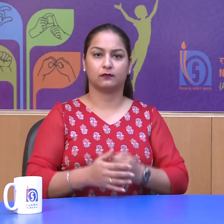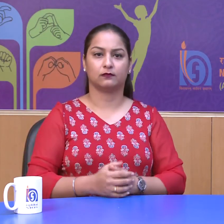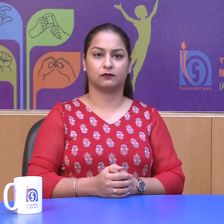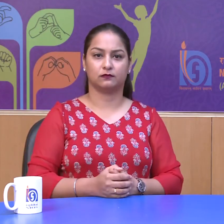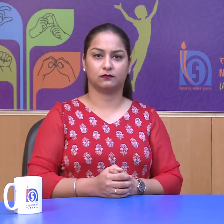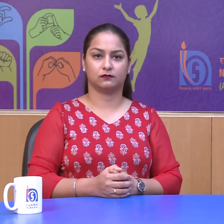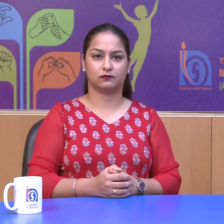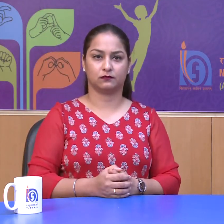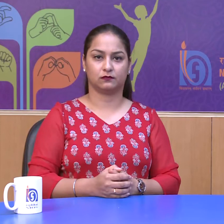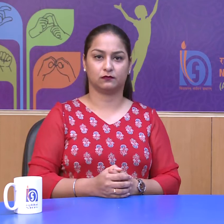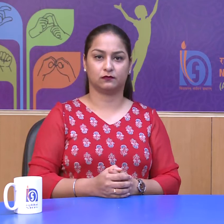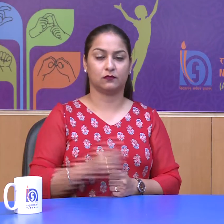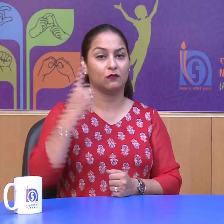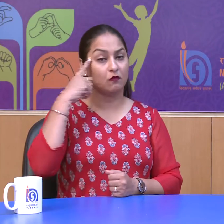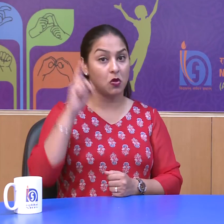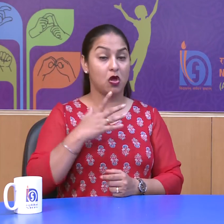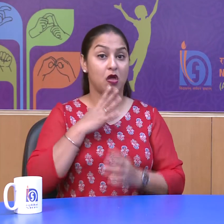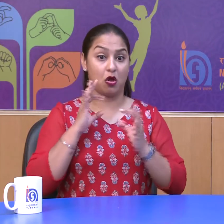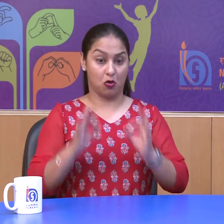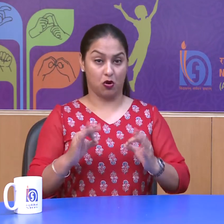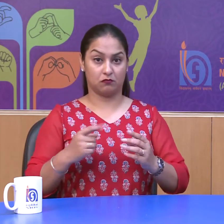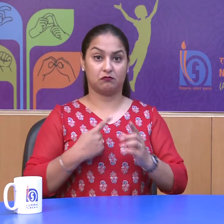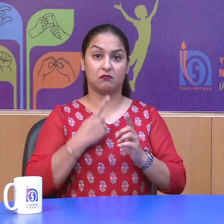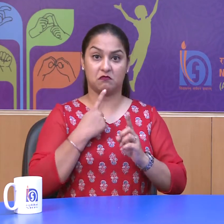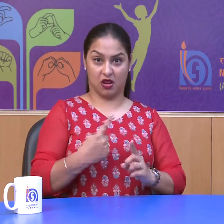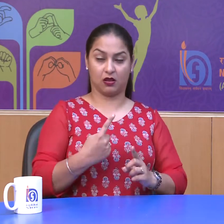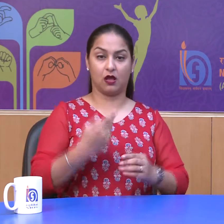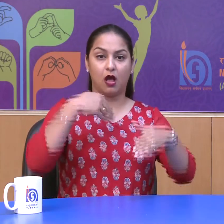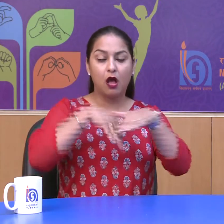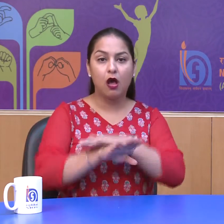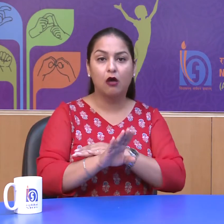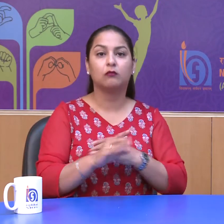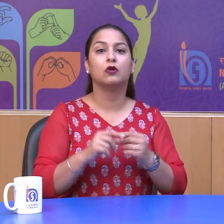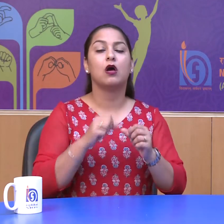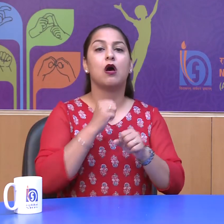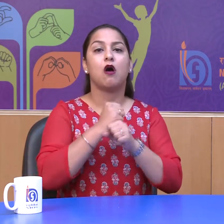and their active involvement in government programs.